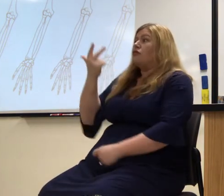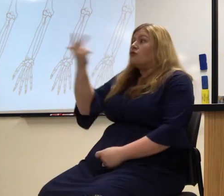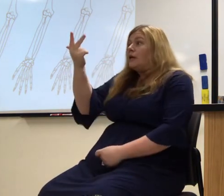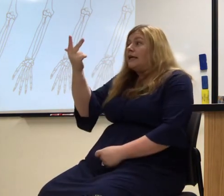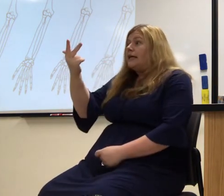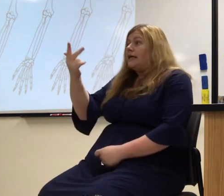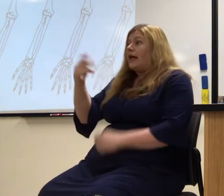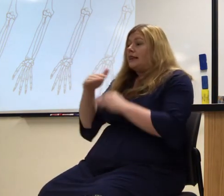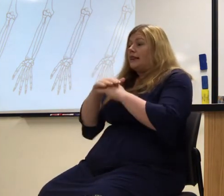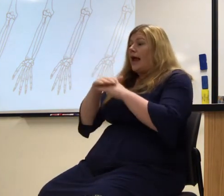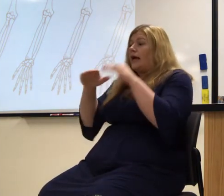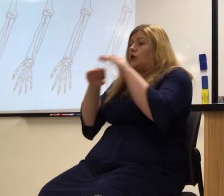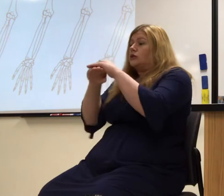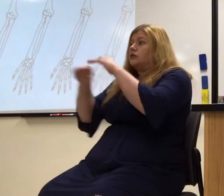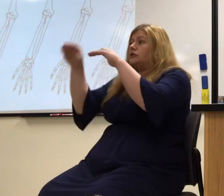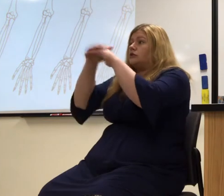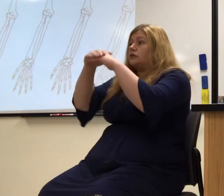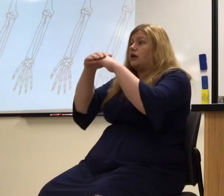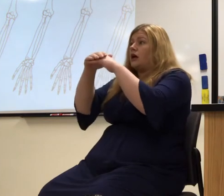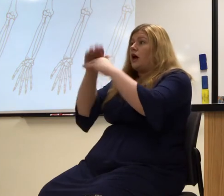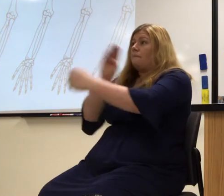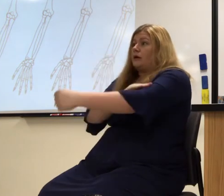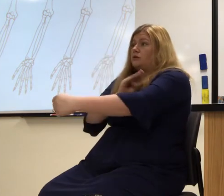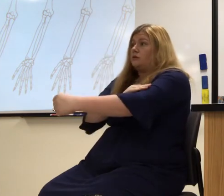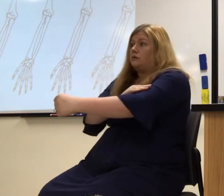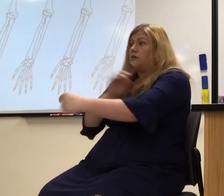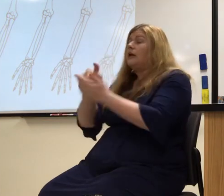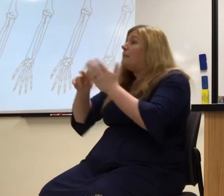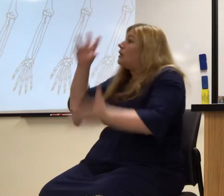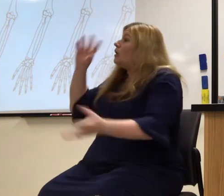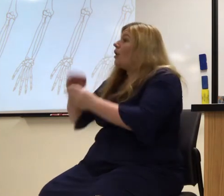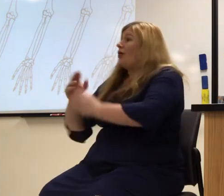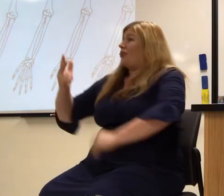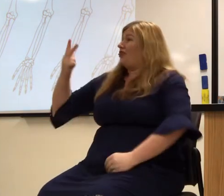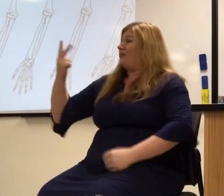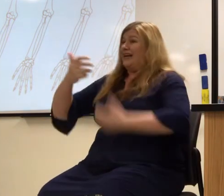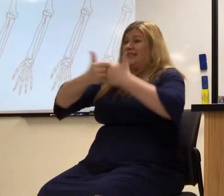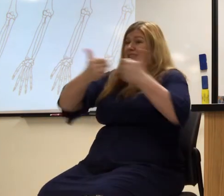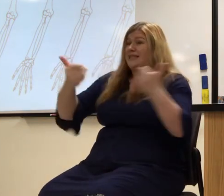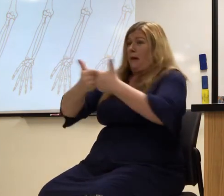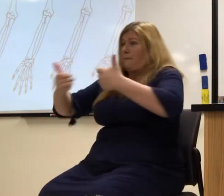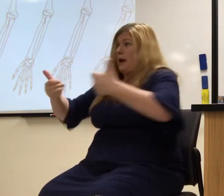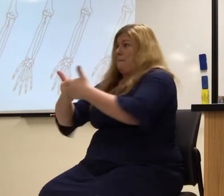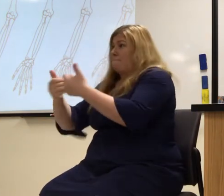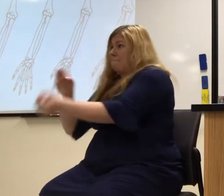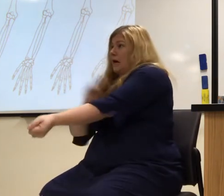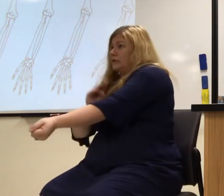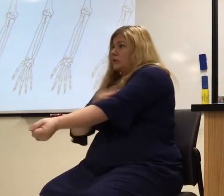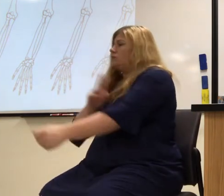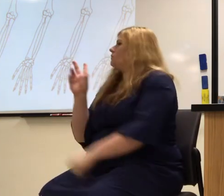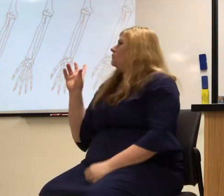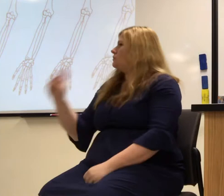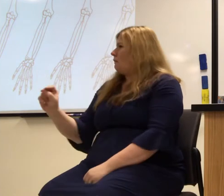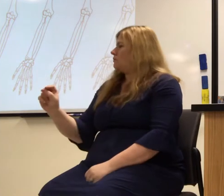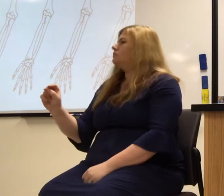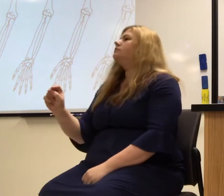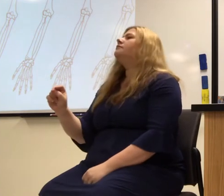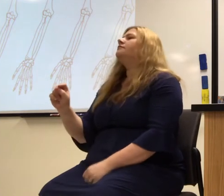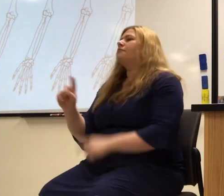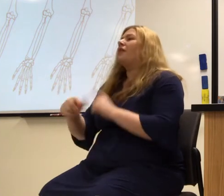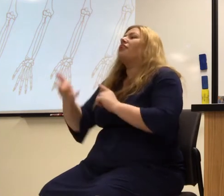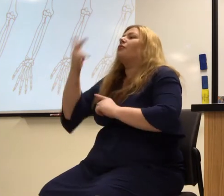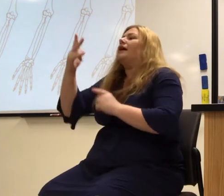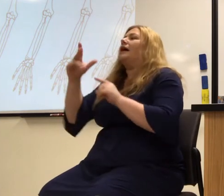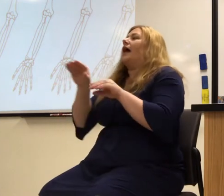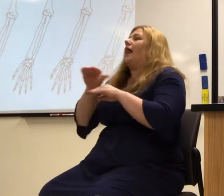me now. There's three layers of muscle. There's not three muscles. There's three layers of muscles. There are many muscles, and you don't even have to do them